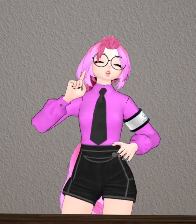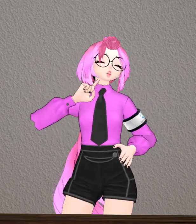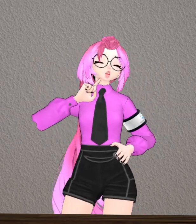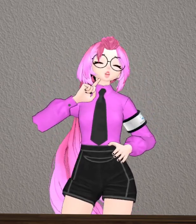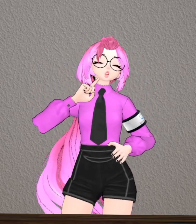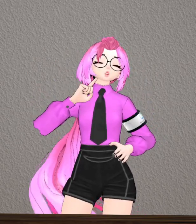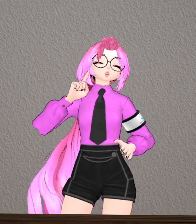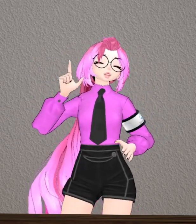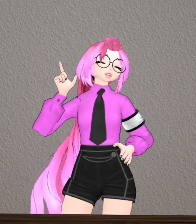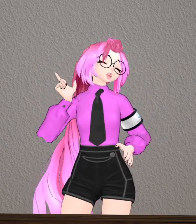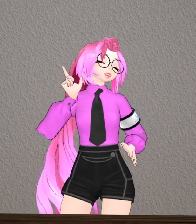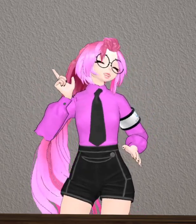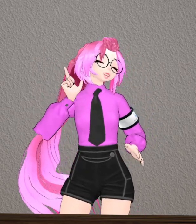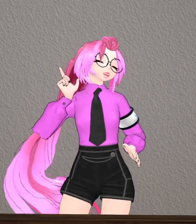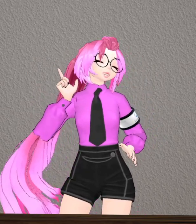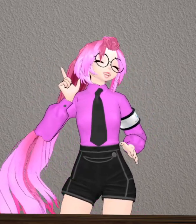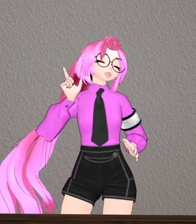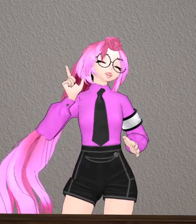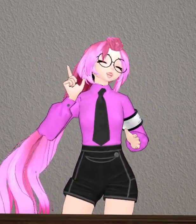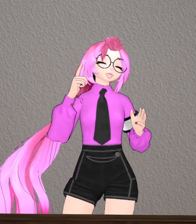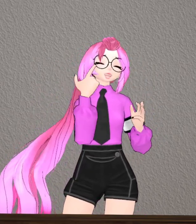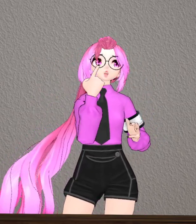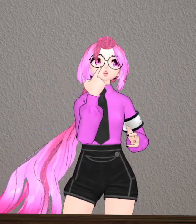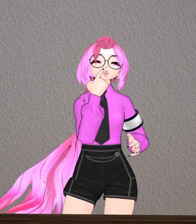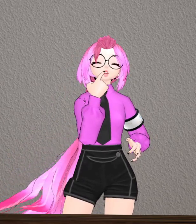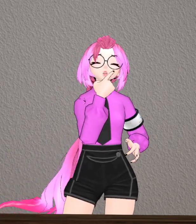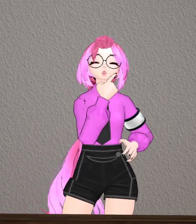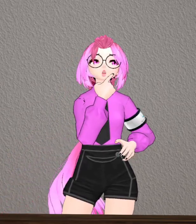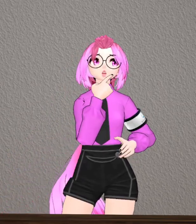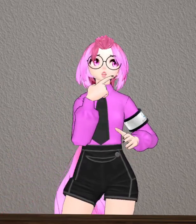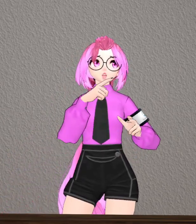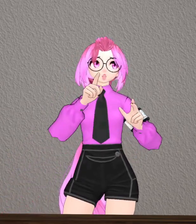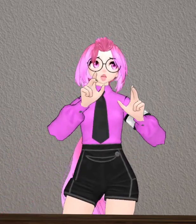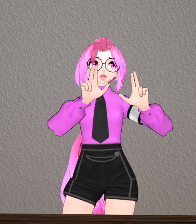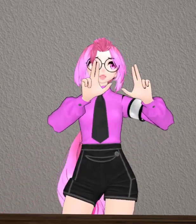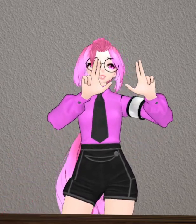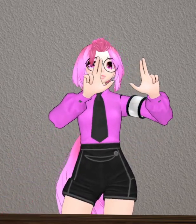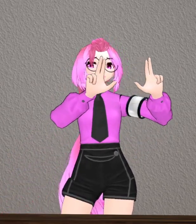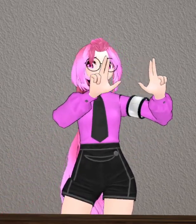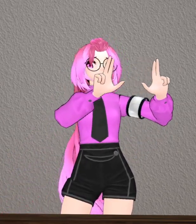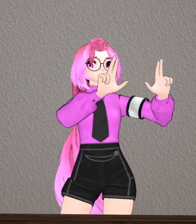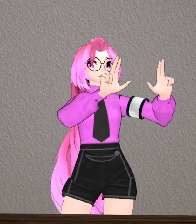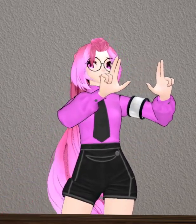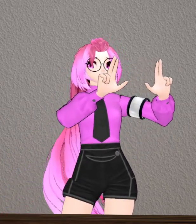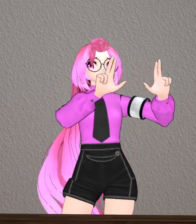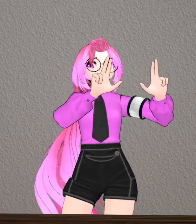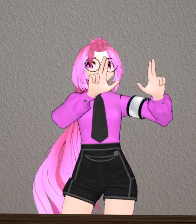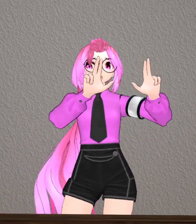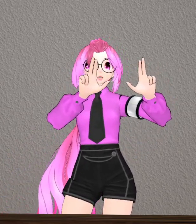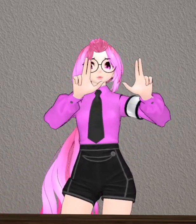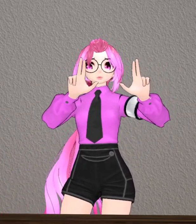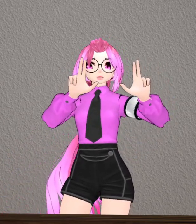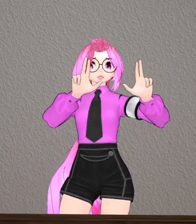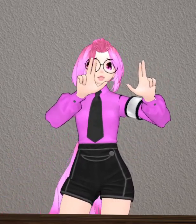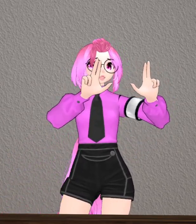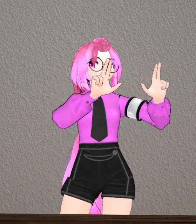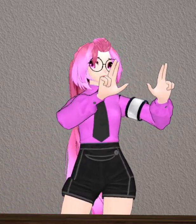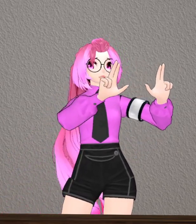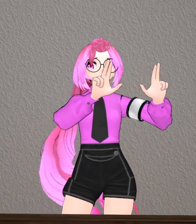like a deaf point of view, because they don't listen with their ears. What do they listen with? They listen with their eyes. So you're gonna have 2 3-hand shapes